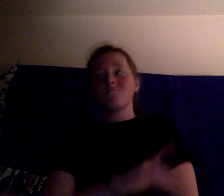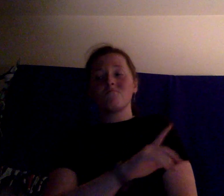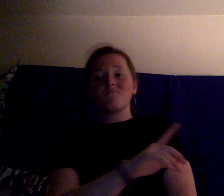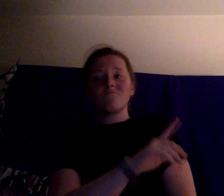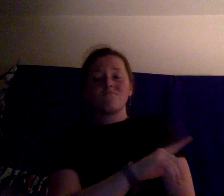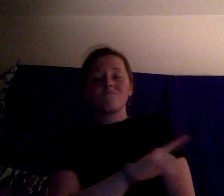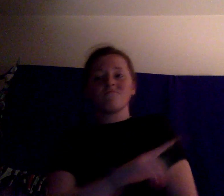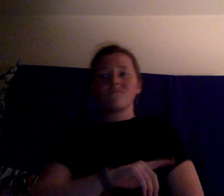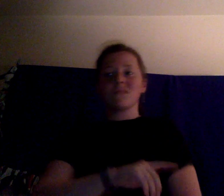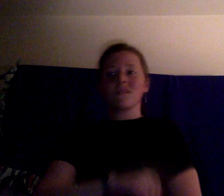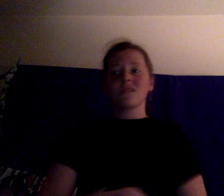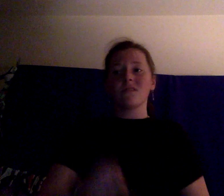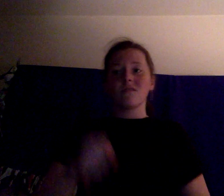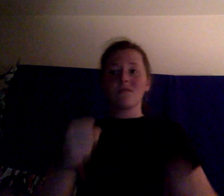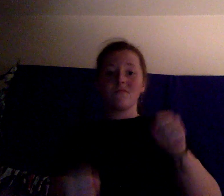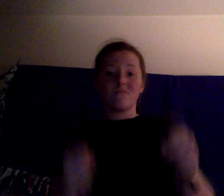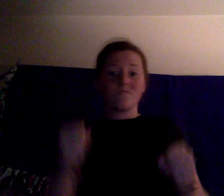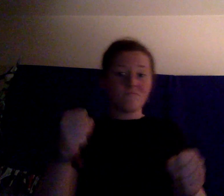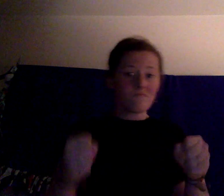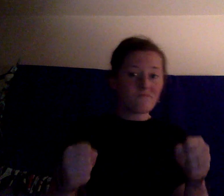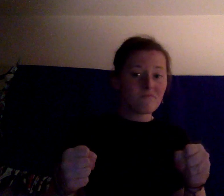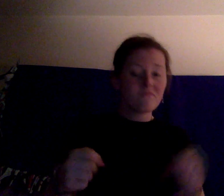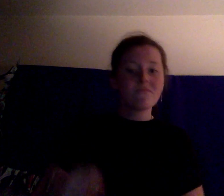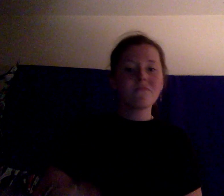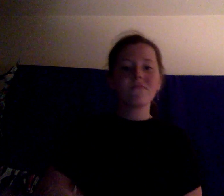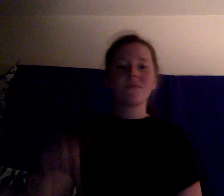That was in 1985, about 30 years ago.